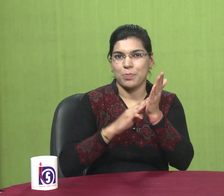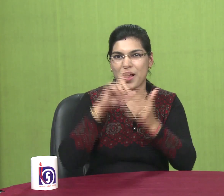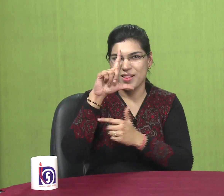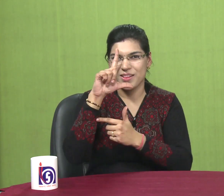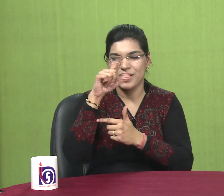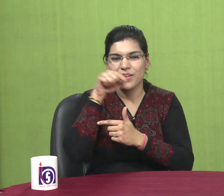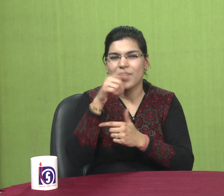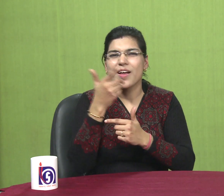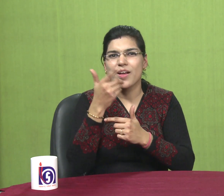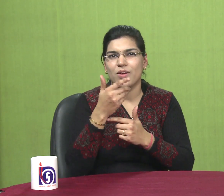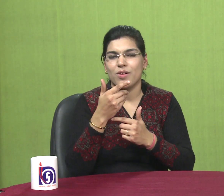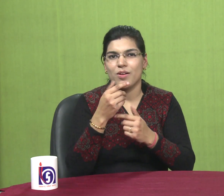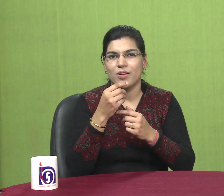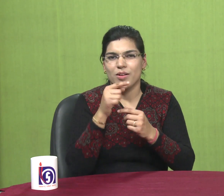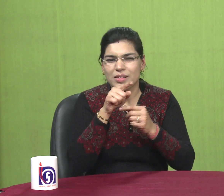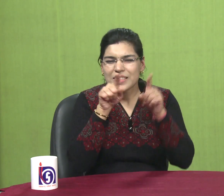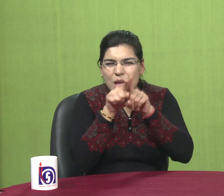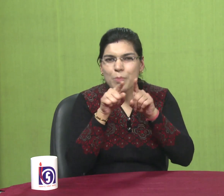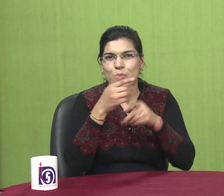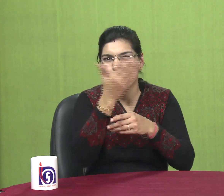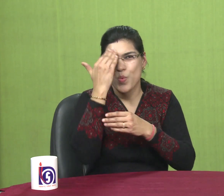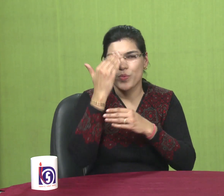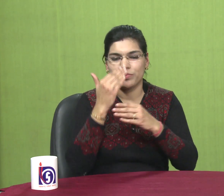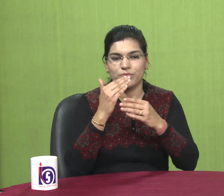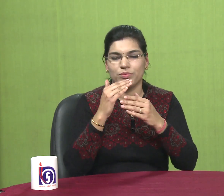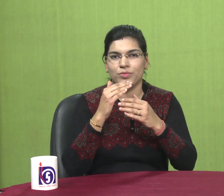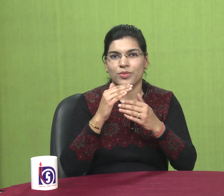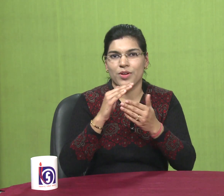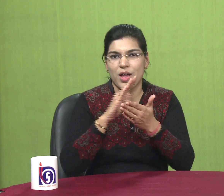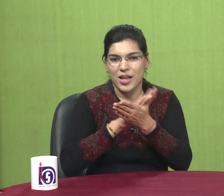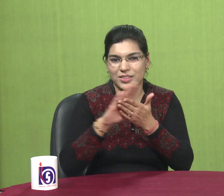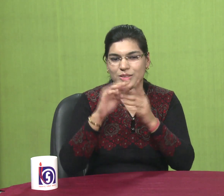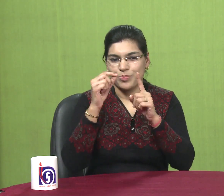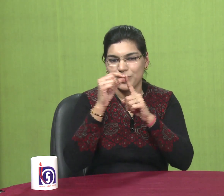HTML, web page or website.